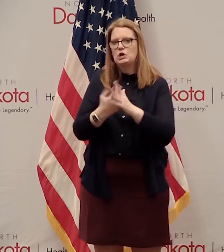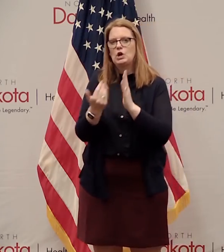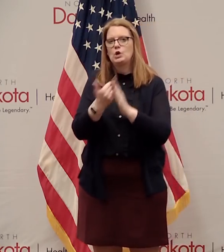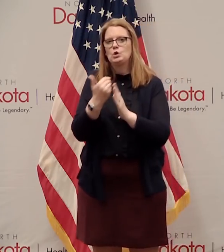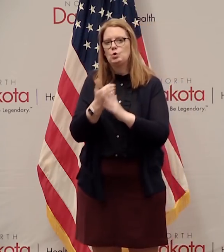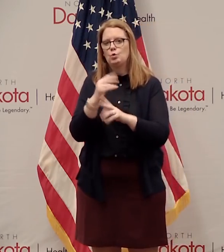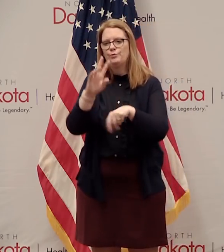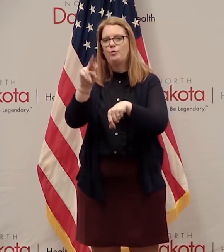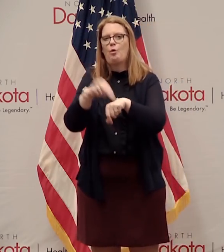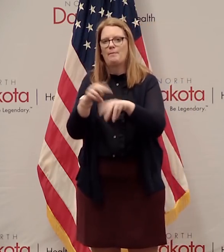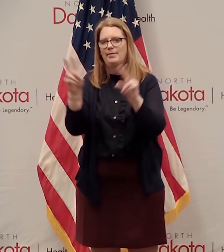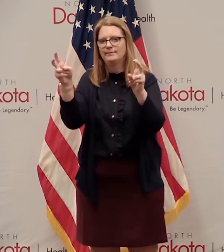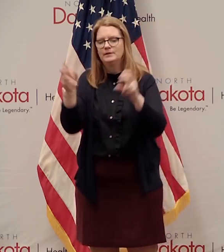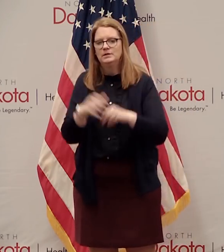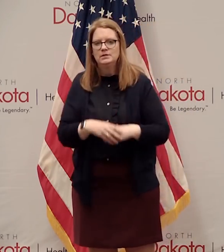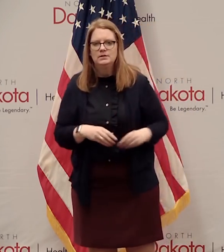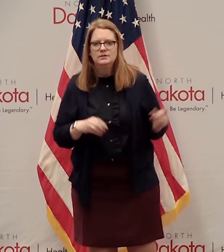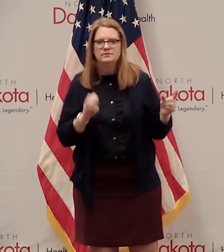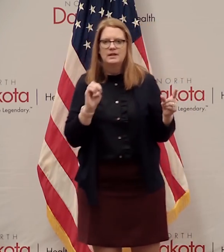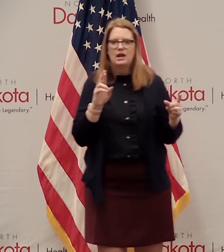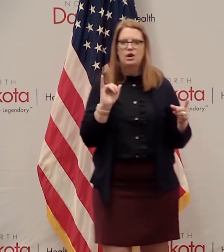Well, I guess for Eric, that's